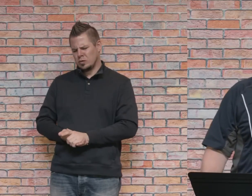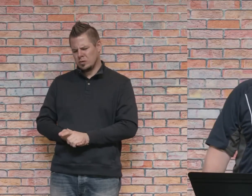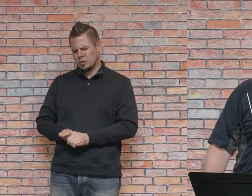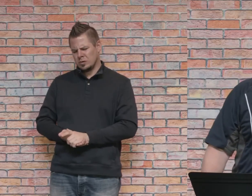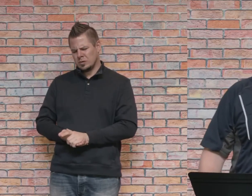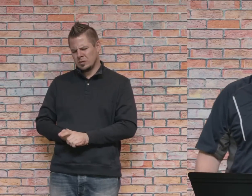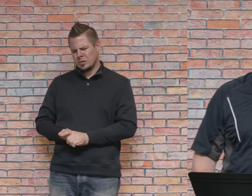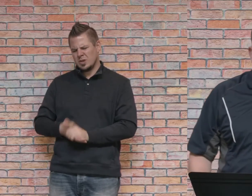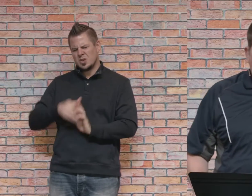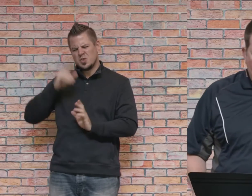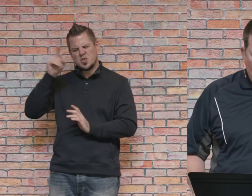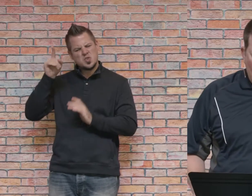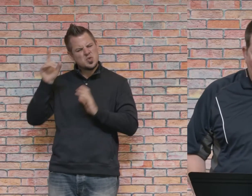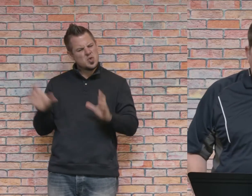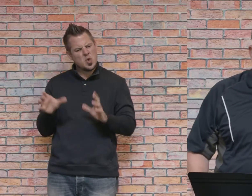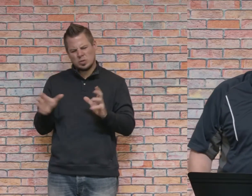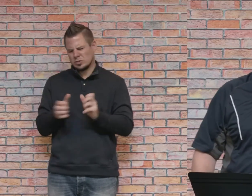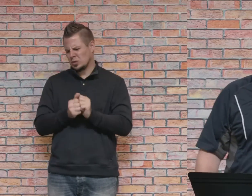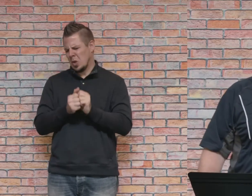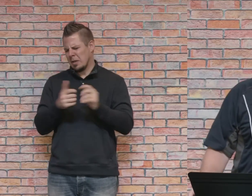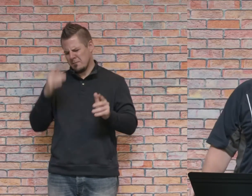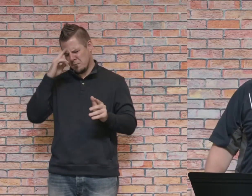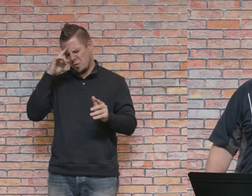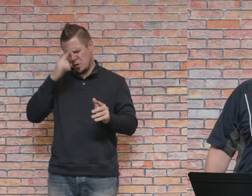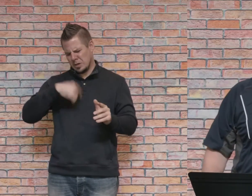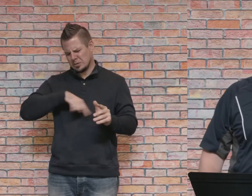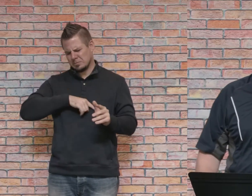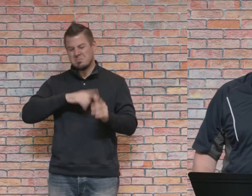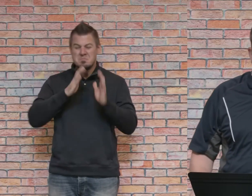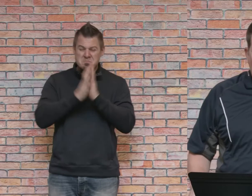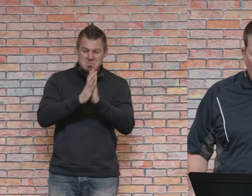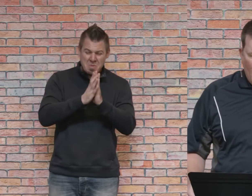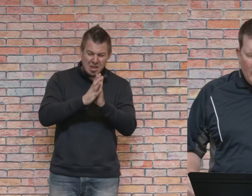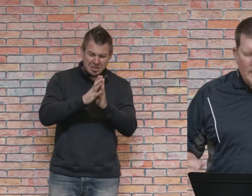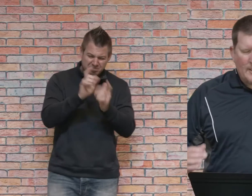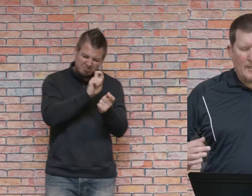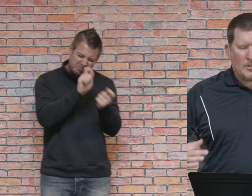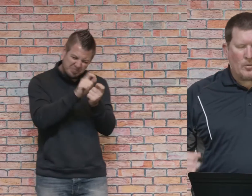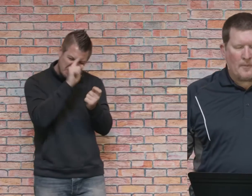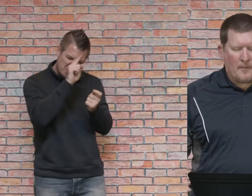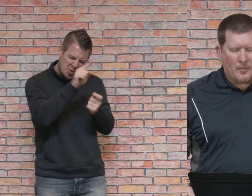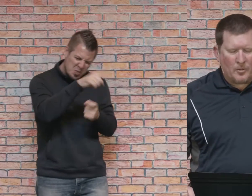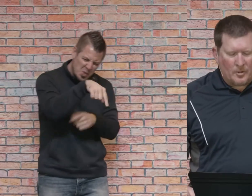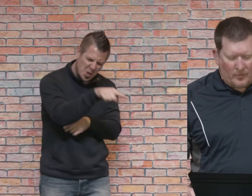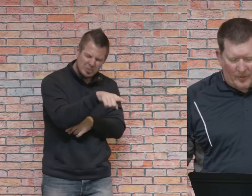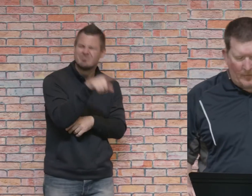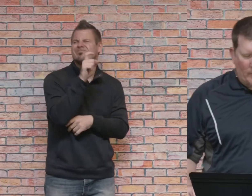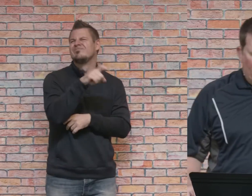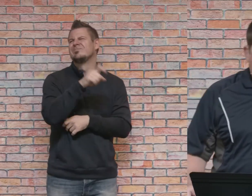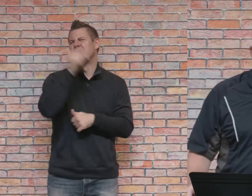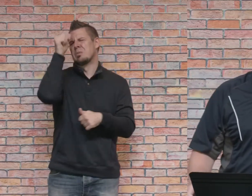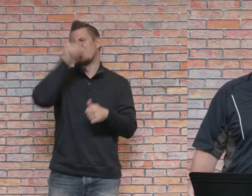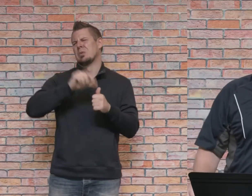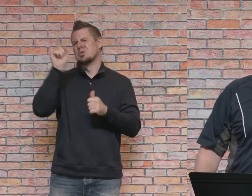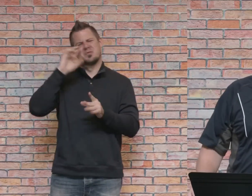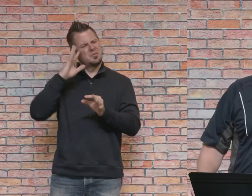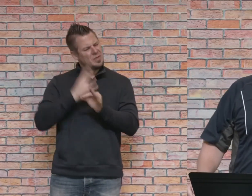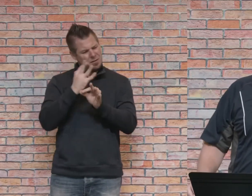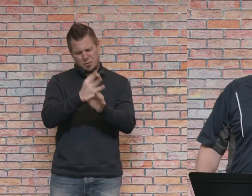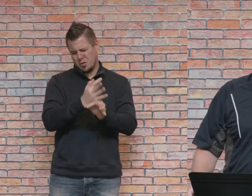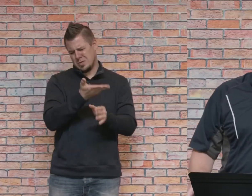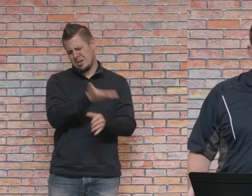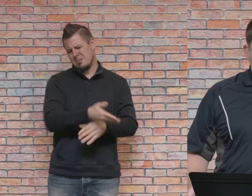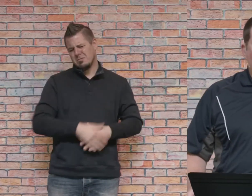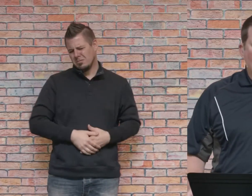and all that you've done for us. And I just want to pray specifically right now for those who maybe just need to remember your faithfulness. I ask that you